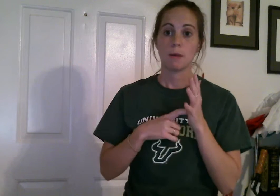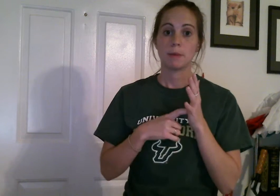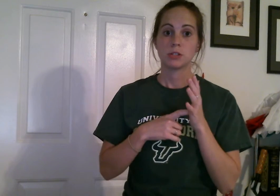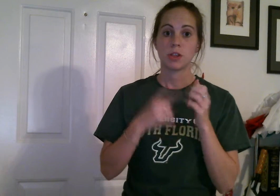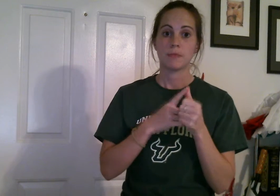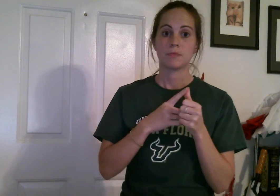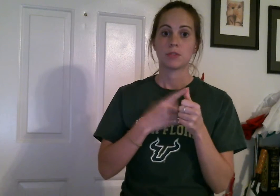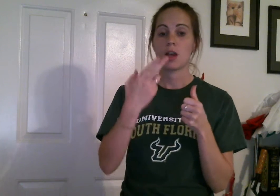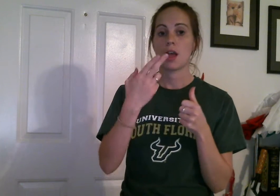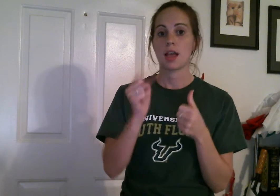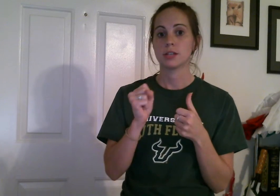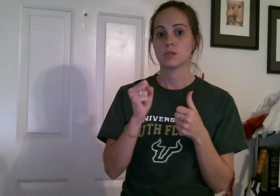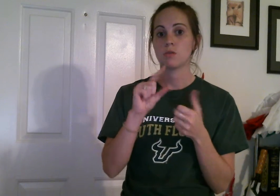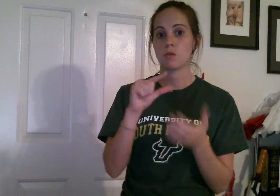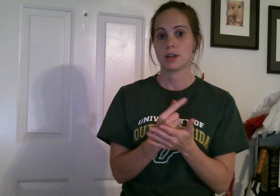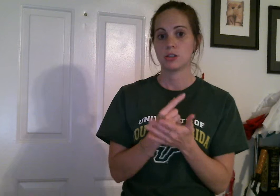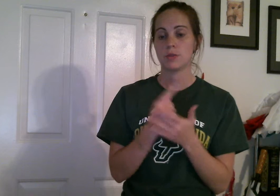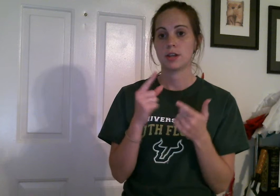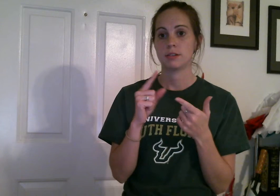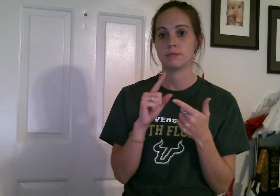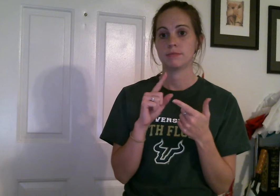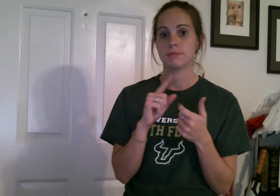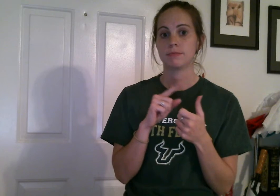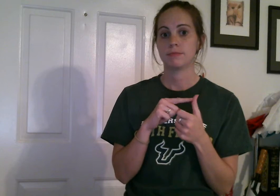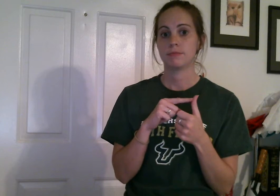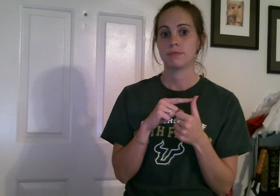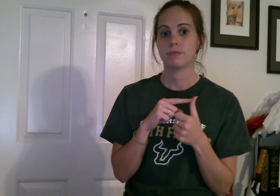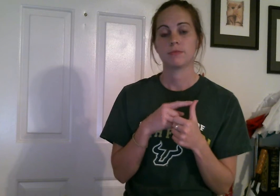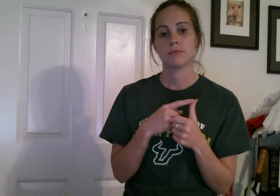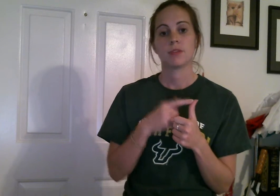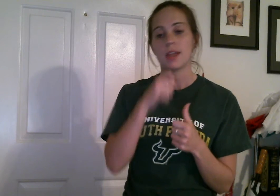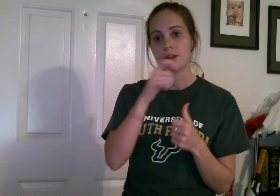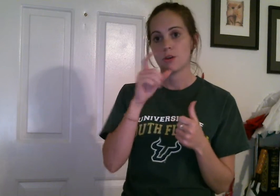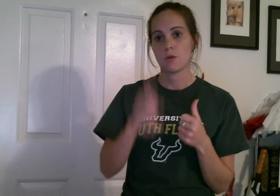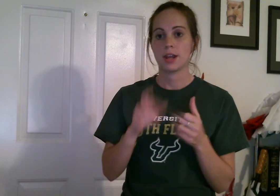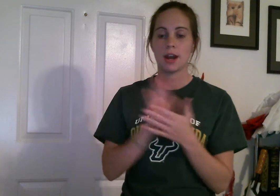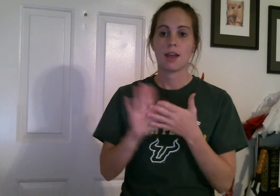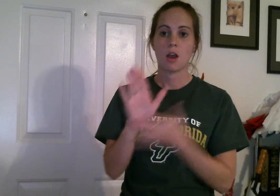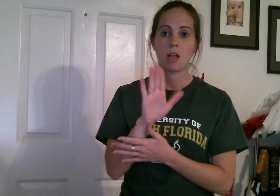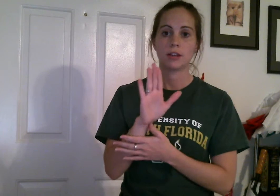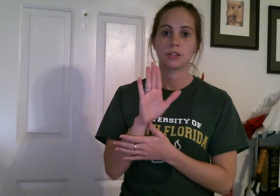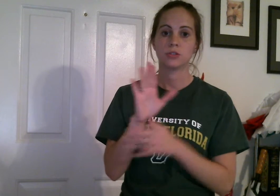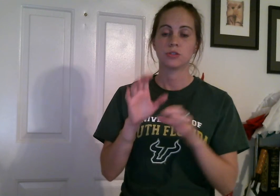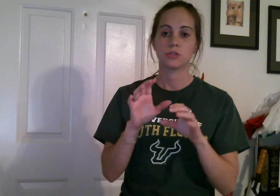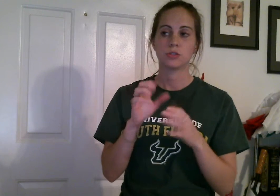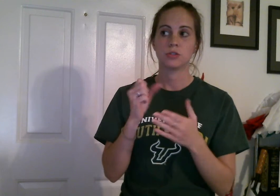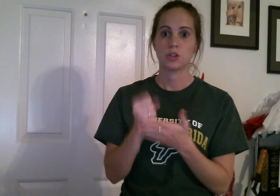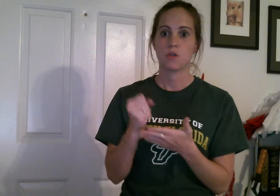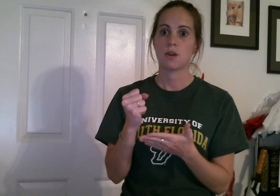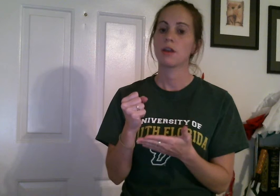school graduate and you don't necessarily need a college degree for the coding